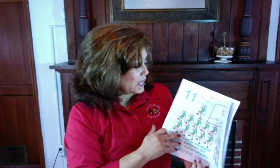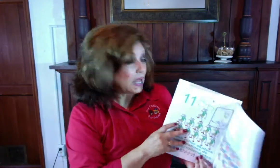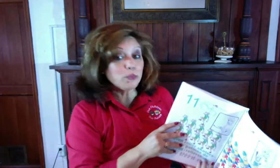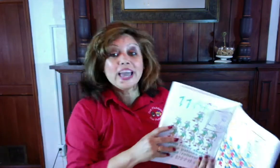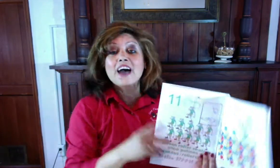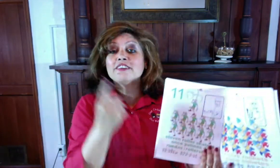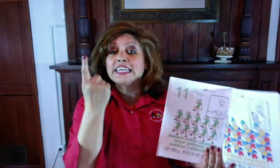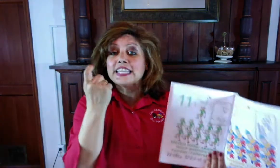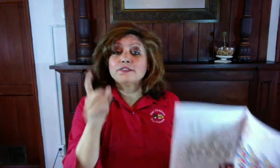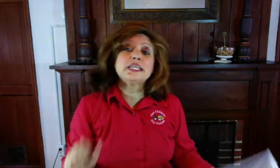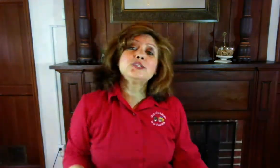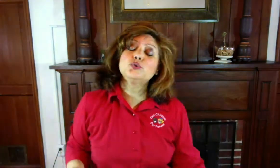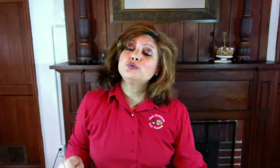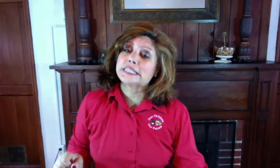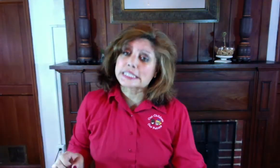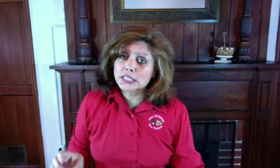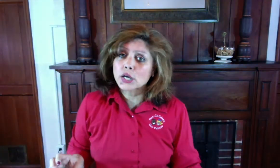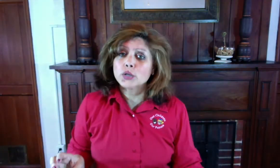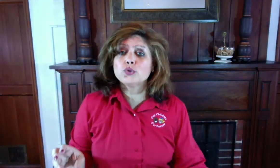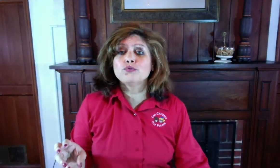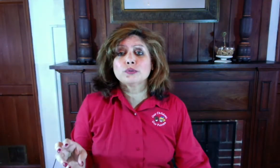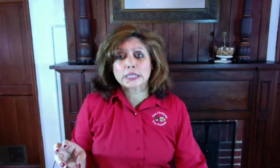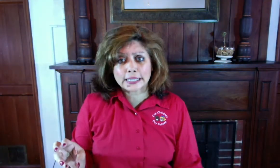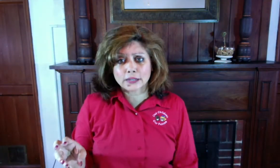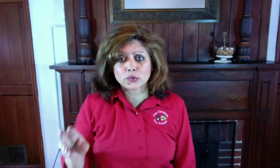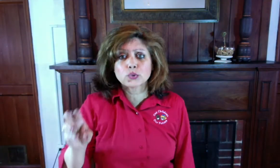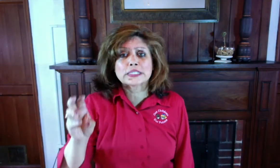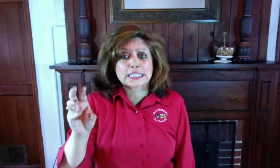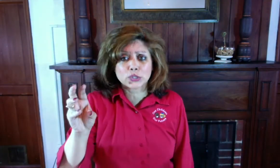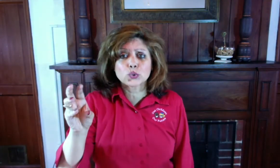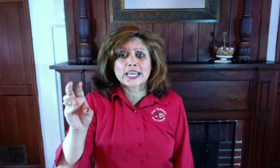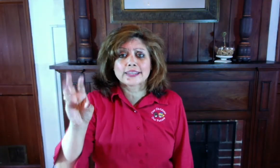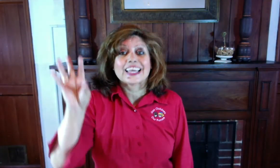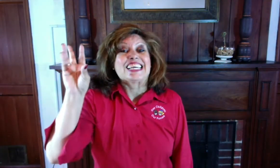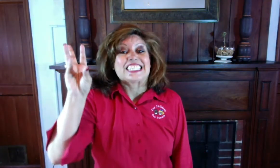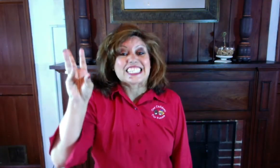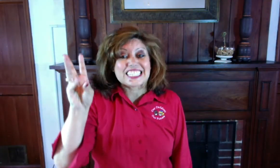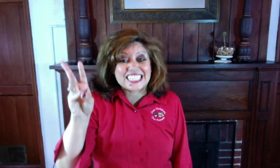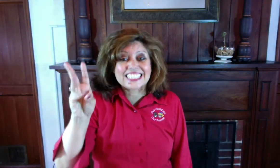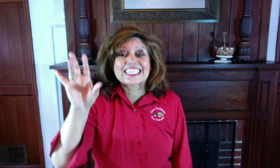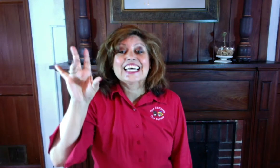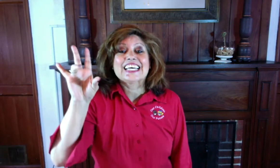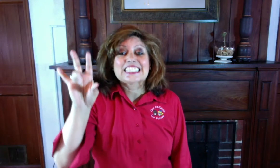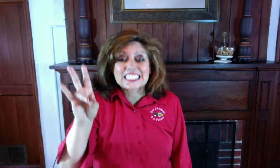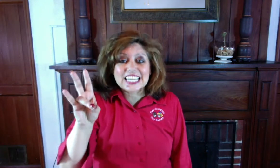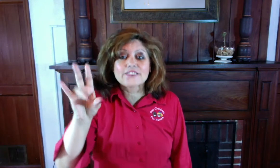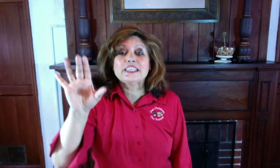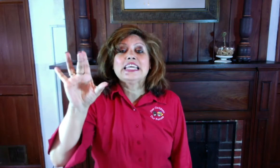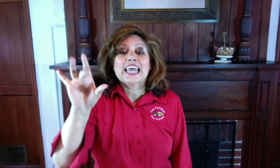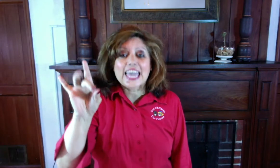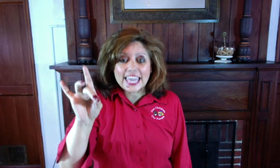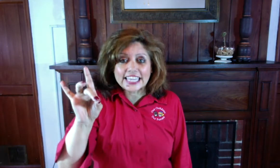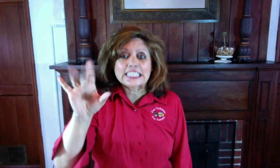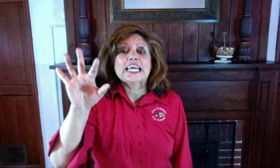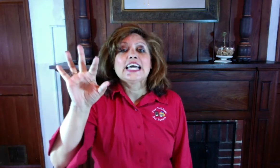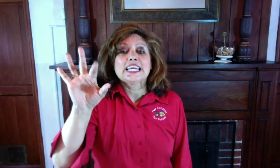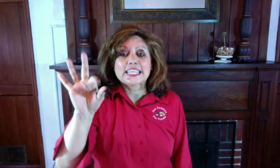Now we have 11. Let's do 6 to 10. 6, 7, 8,